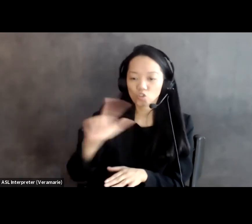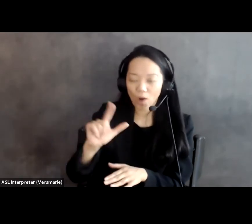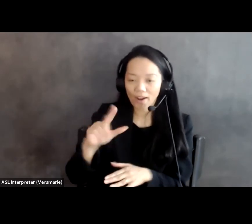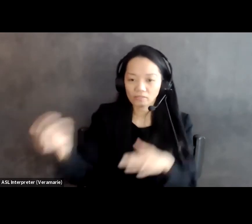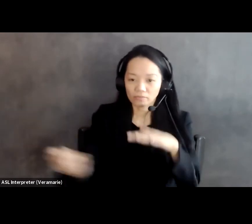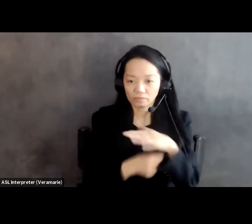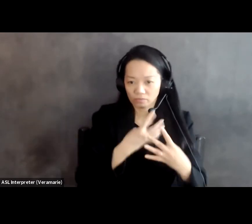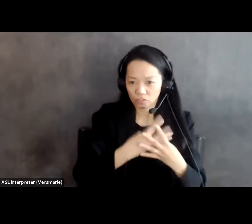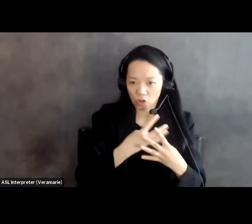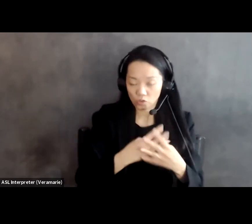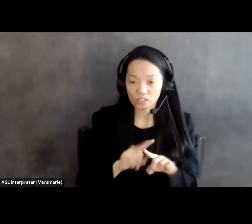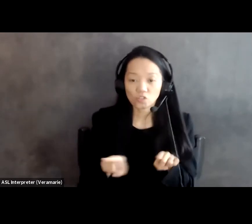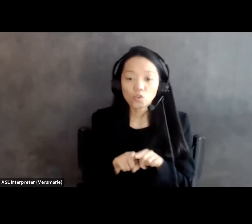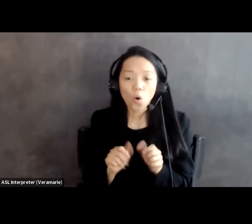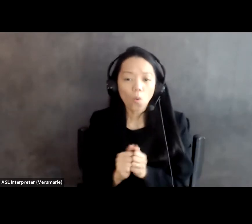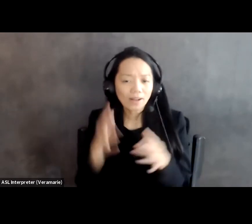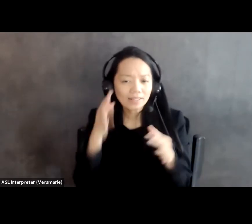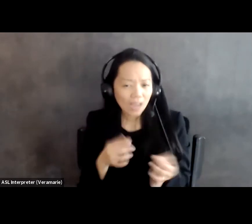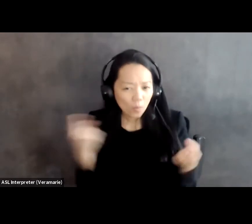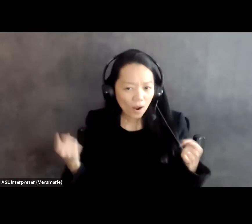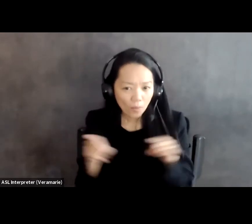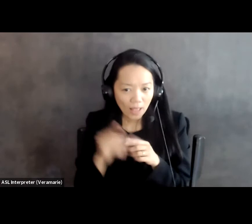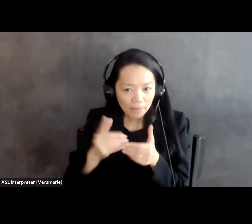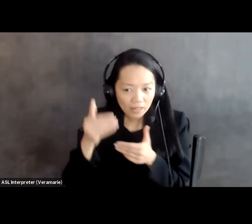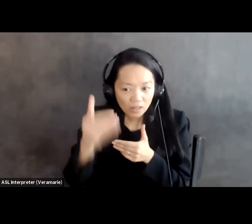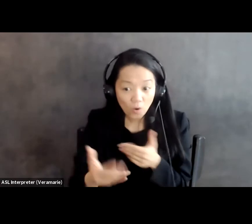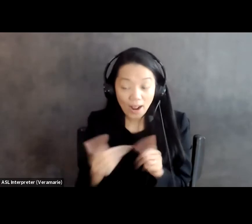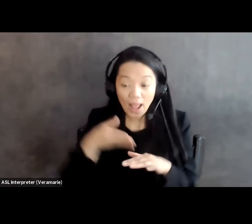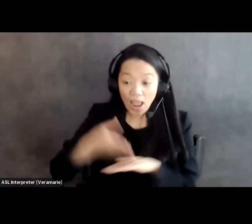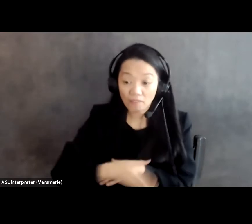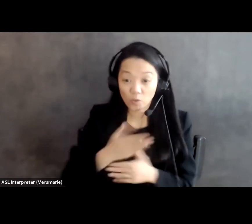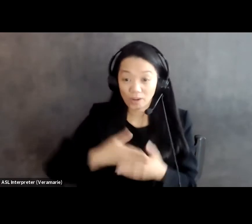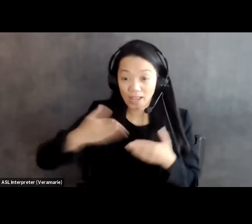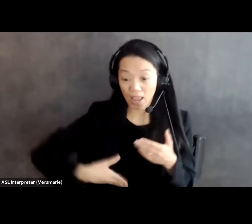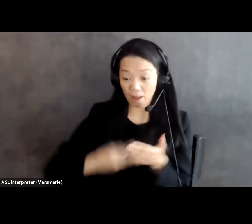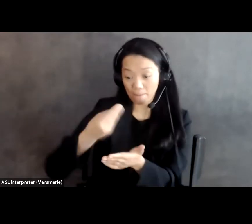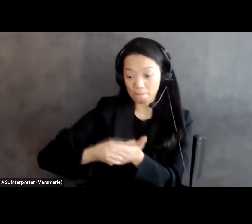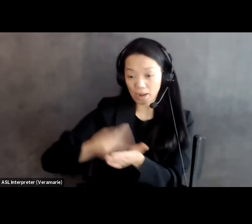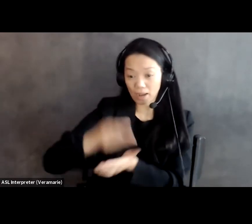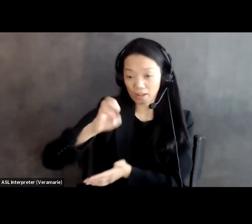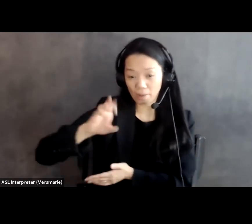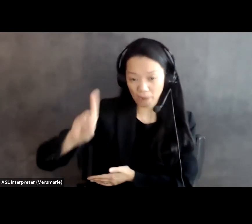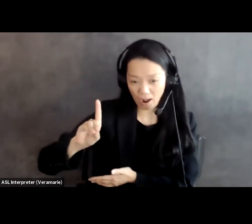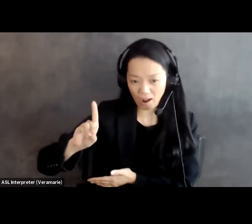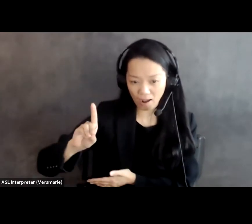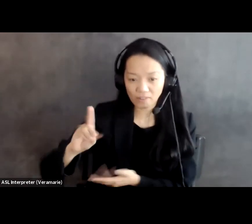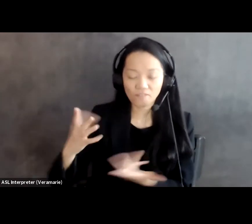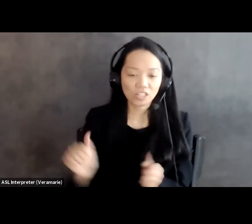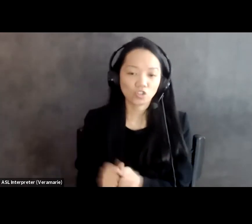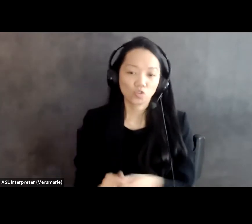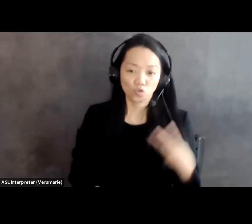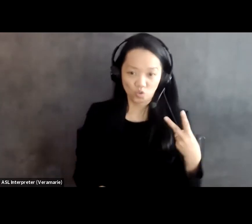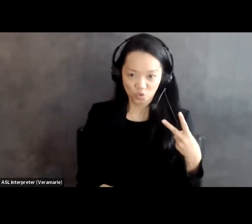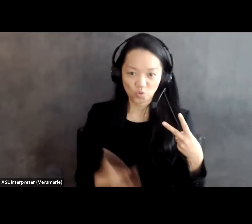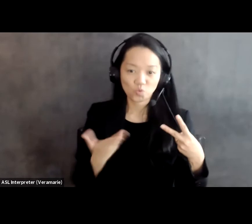about is, well, what will happen after we end money bond? There are kind of 2 segments to